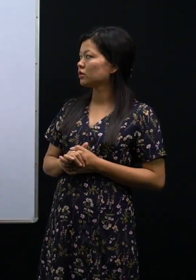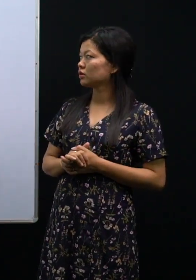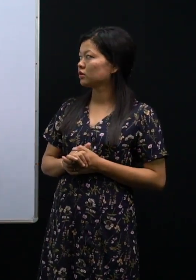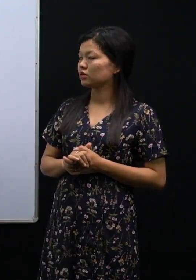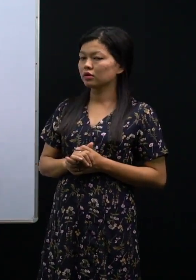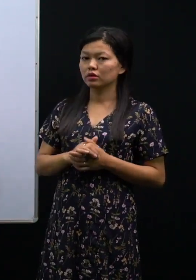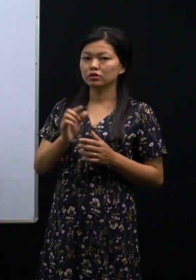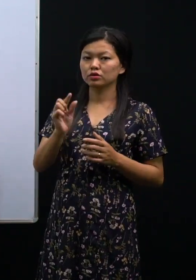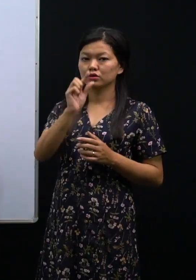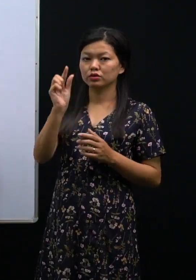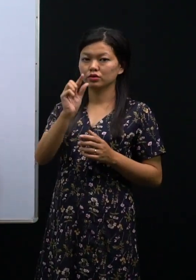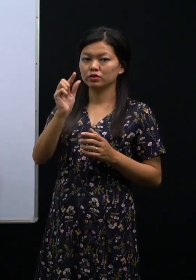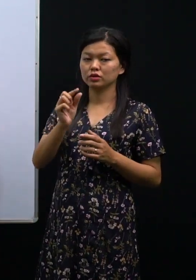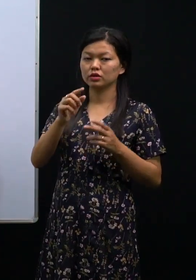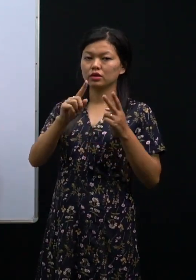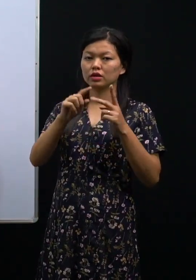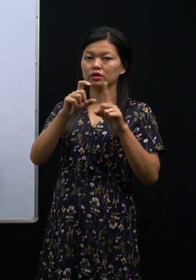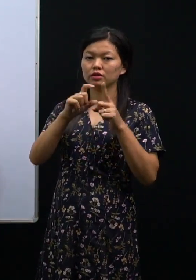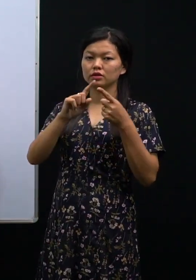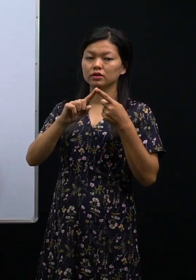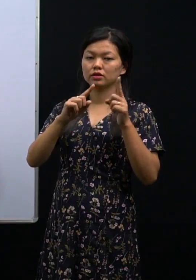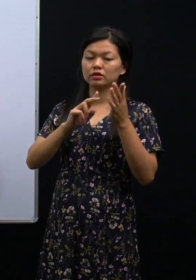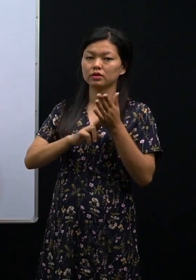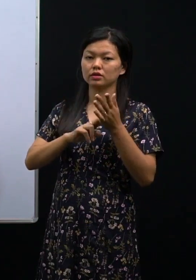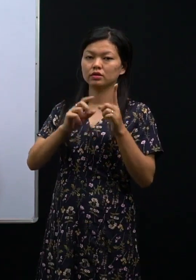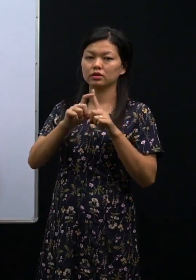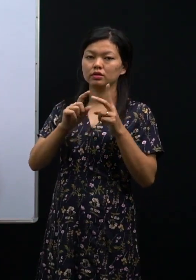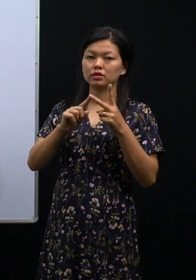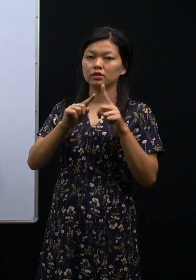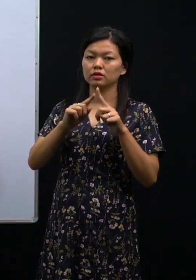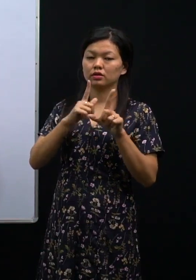using identity, we call. Clear? Another one also there. Look at these questions.